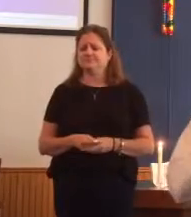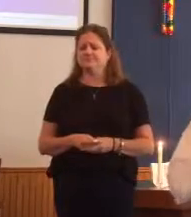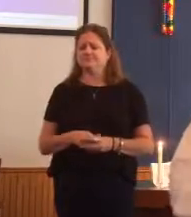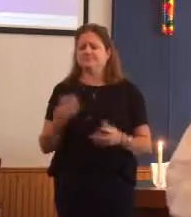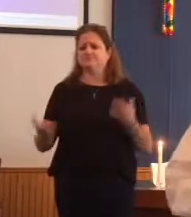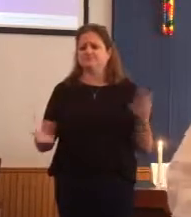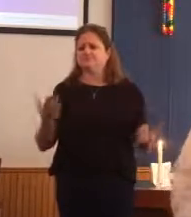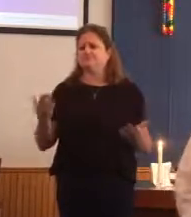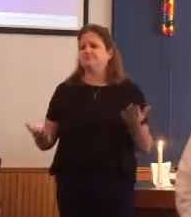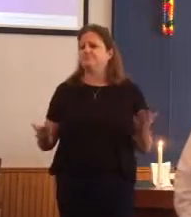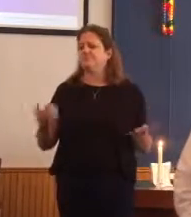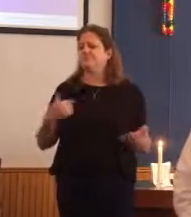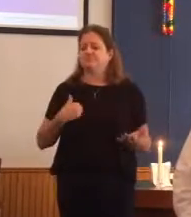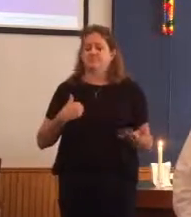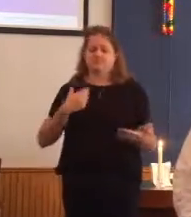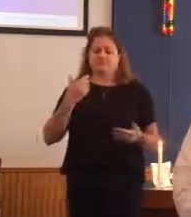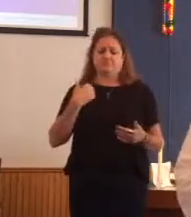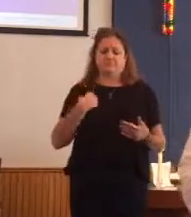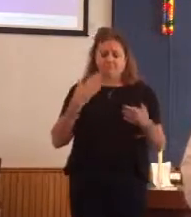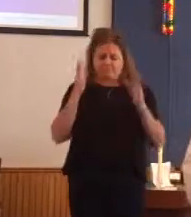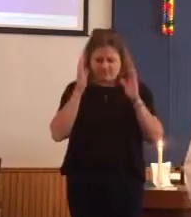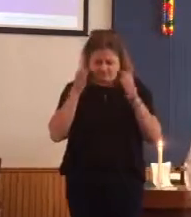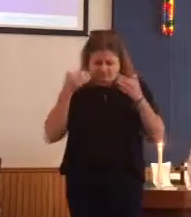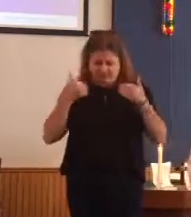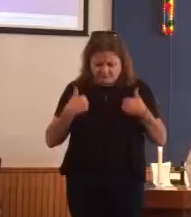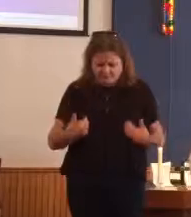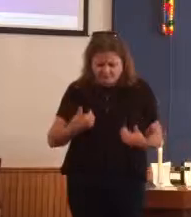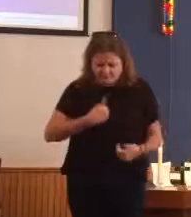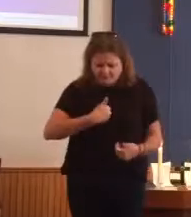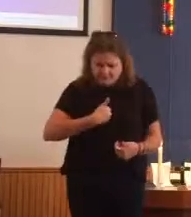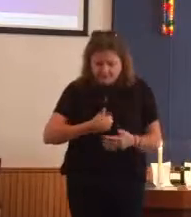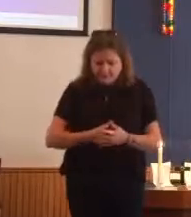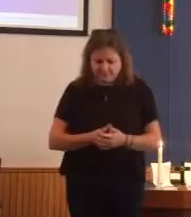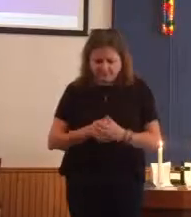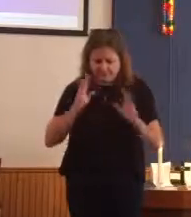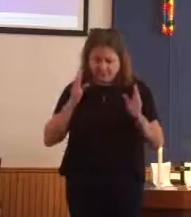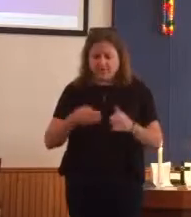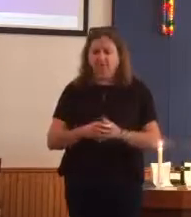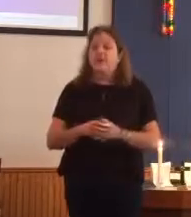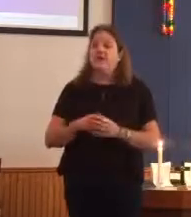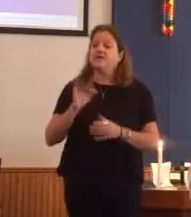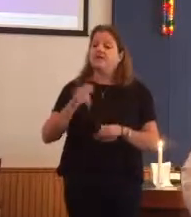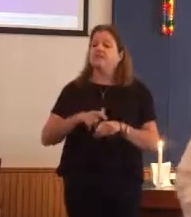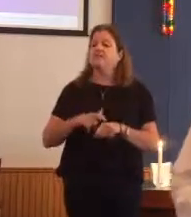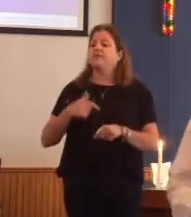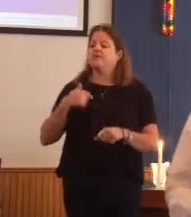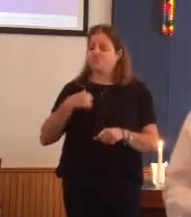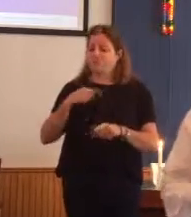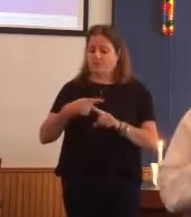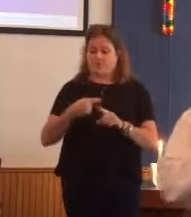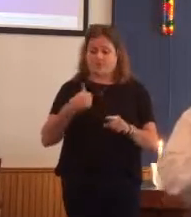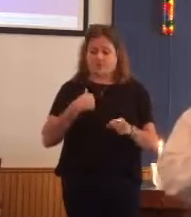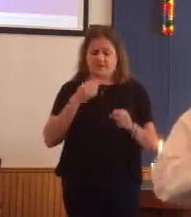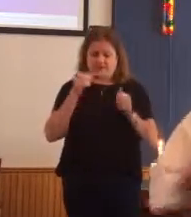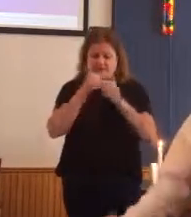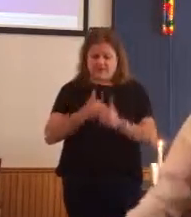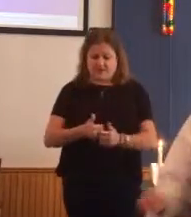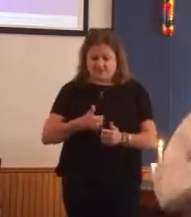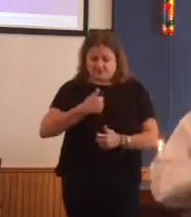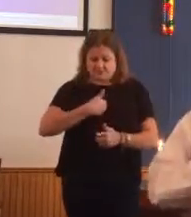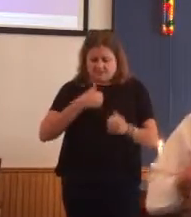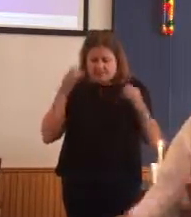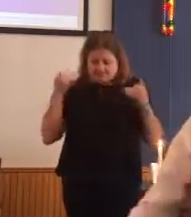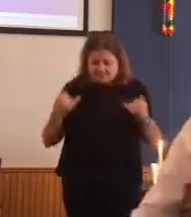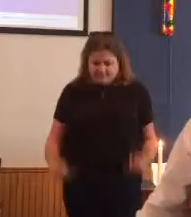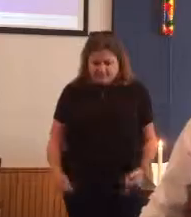we're being self-righteous. And when we're in that mode, we